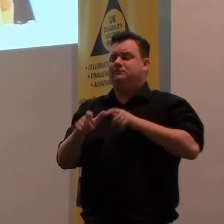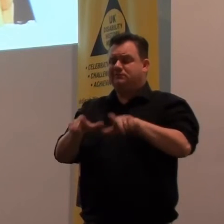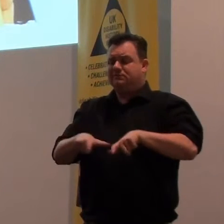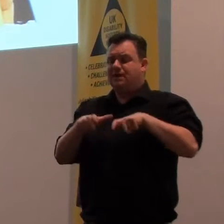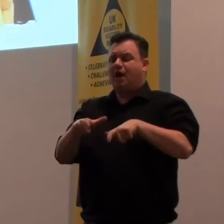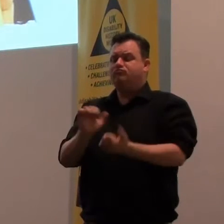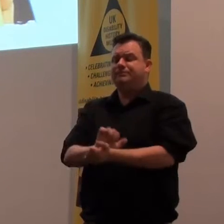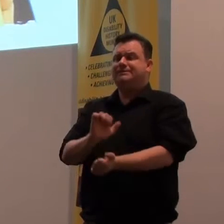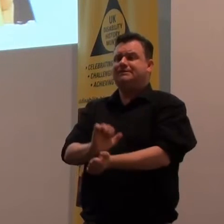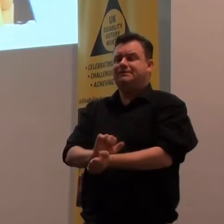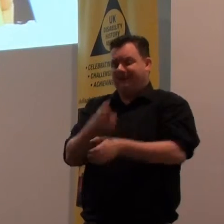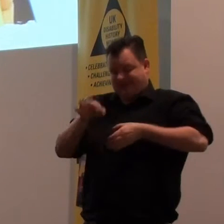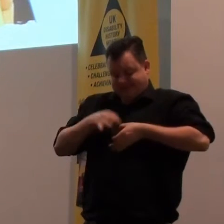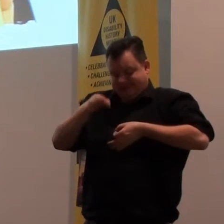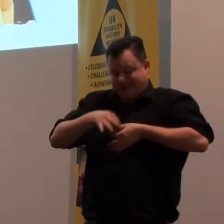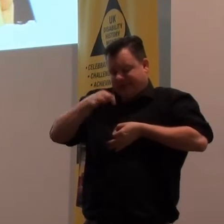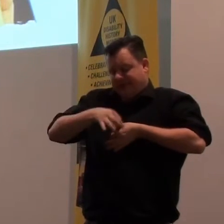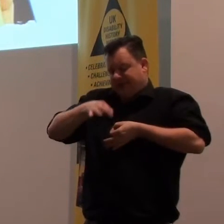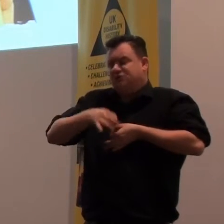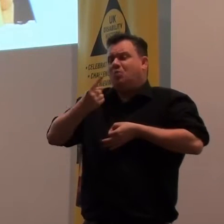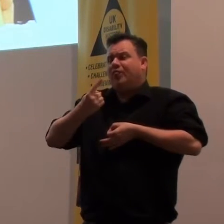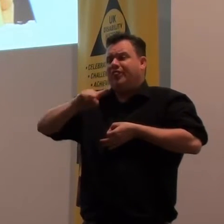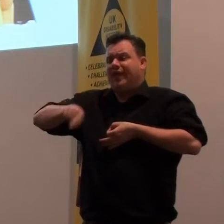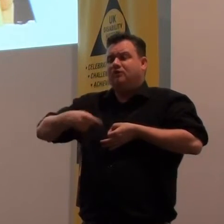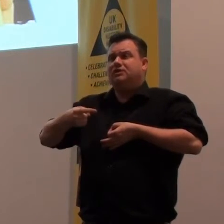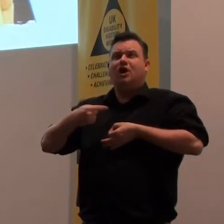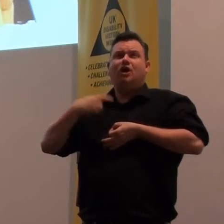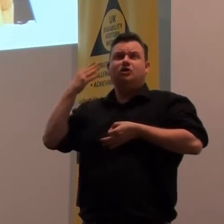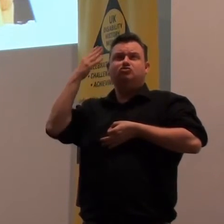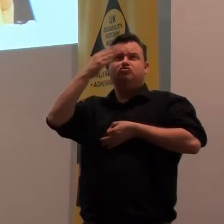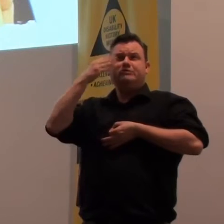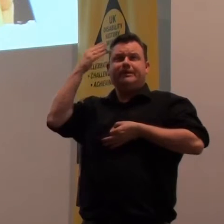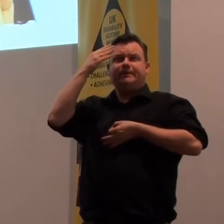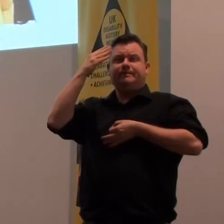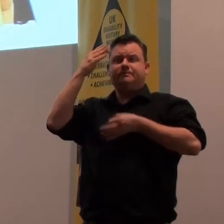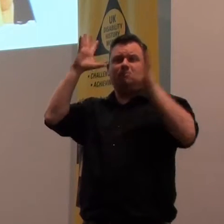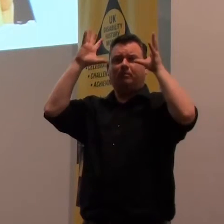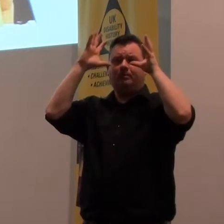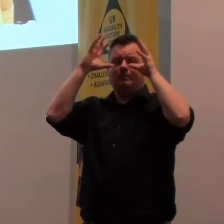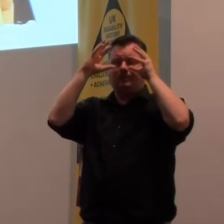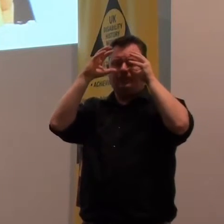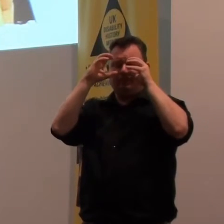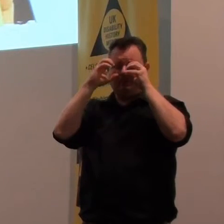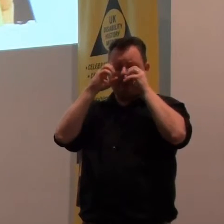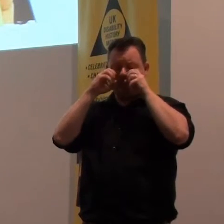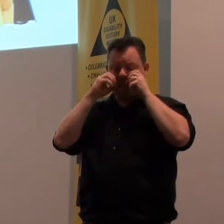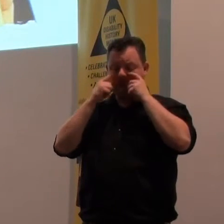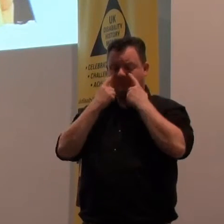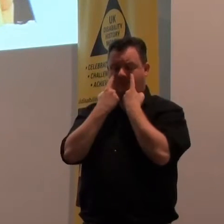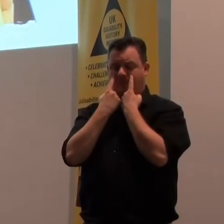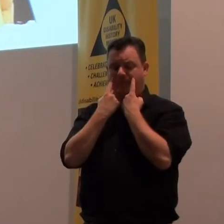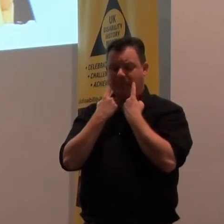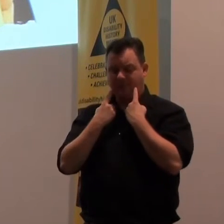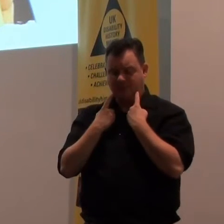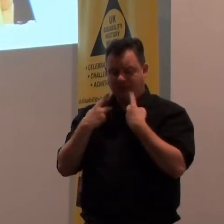stitched 1,000 buttonholes while dreams faded into tears. No dances, only